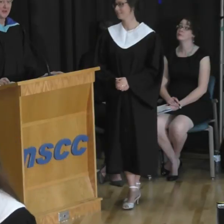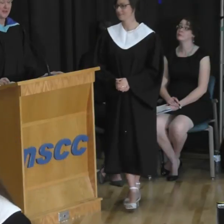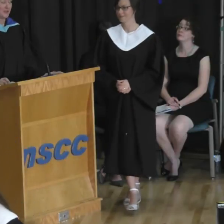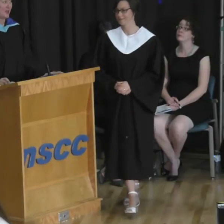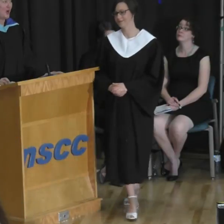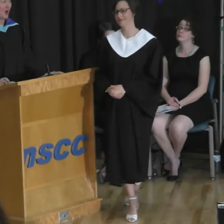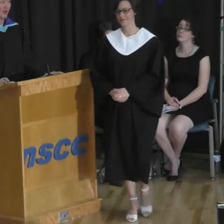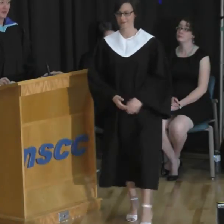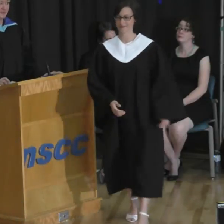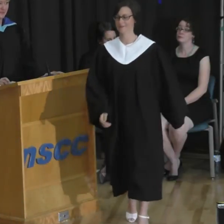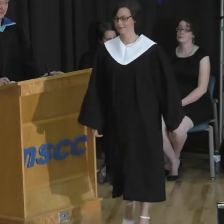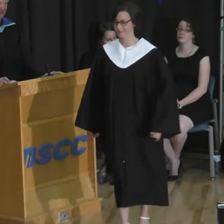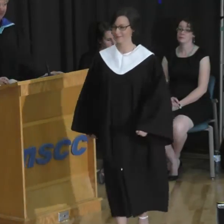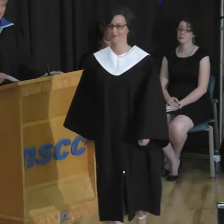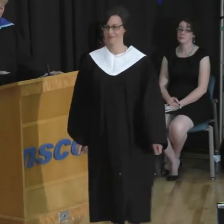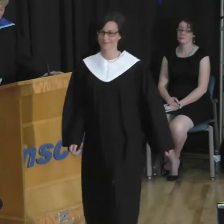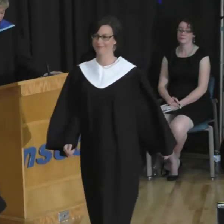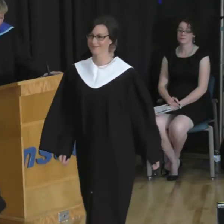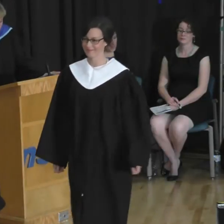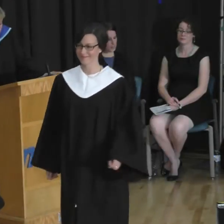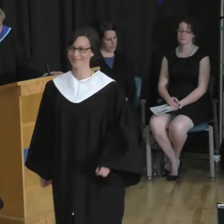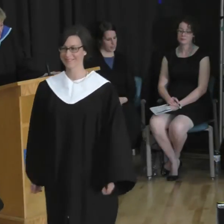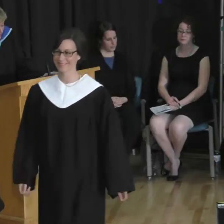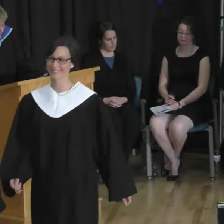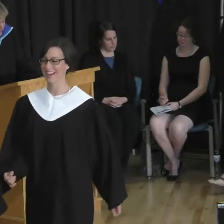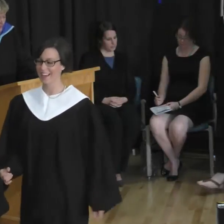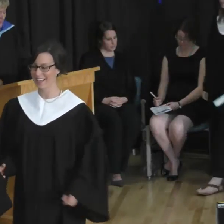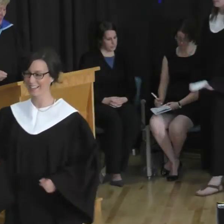Montana Schofield, honors.